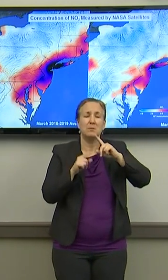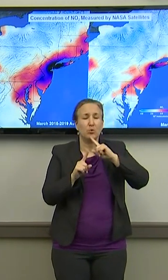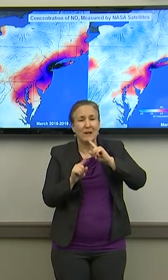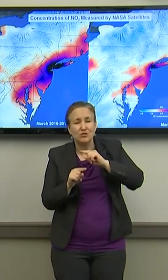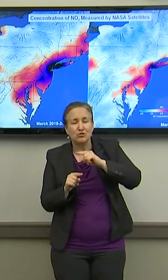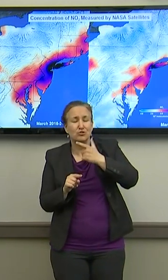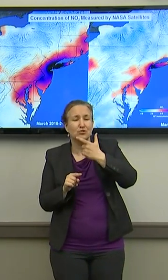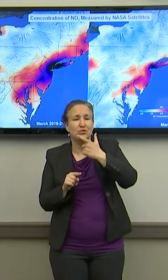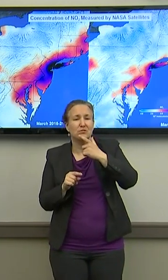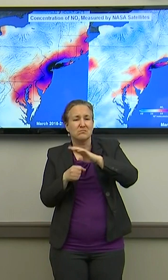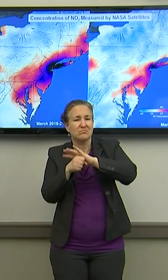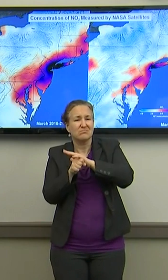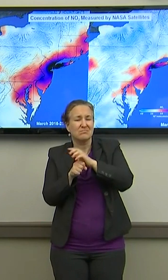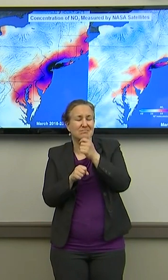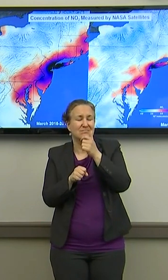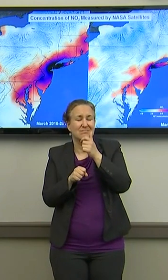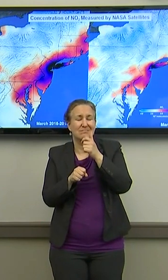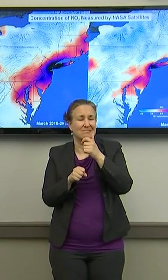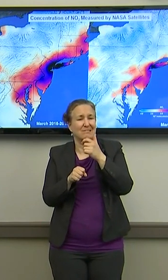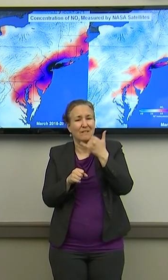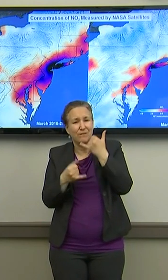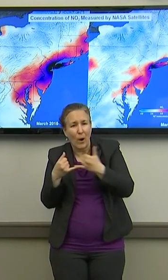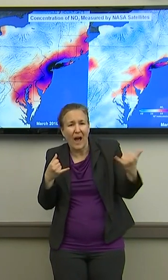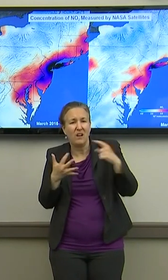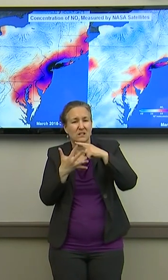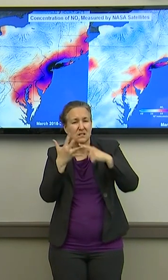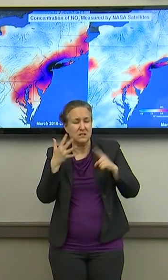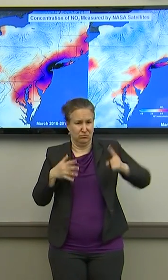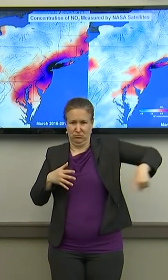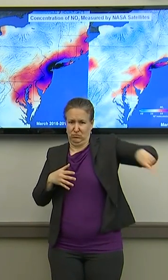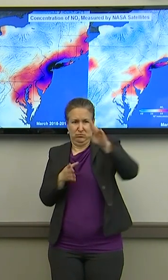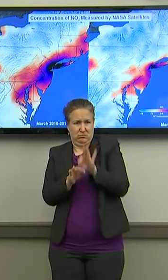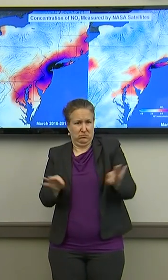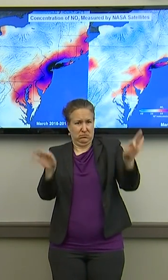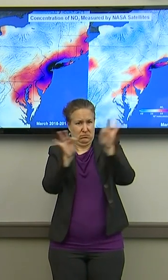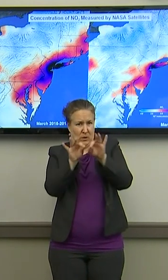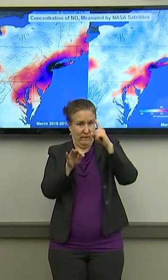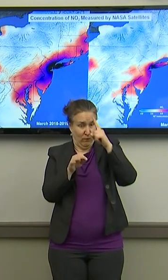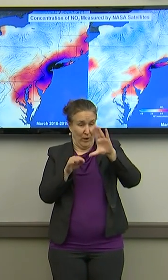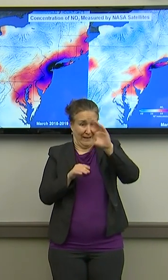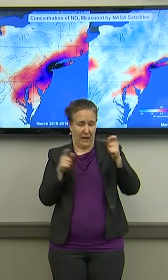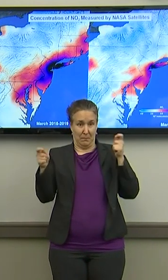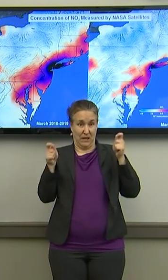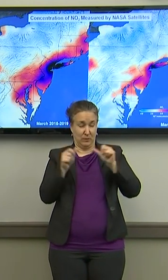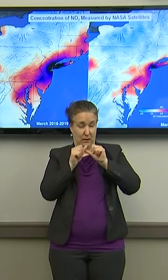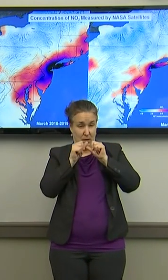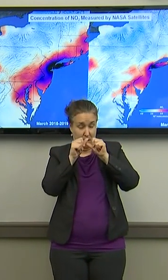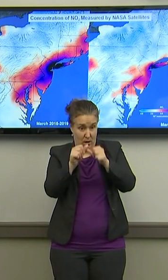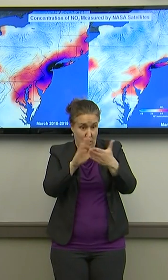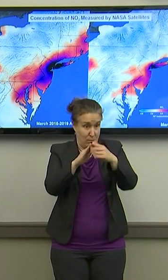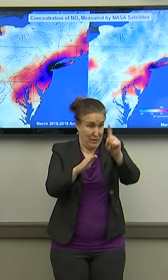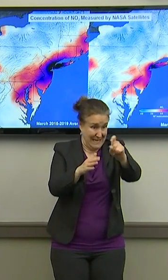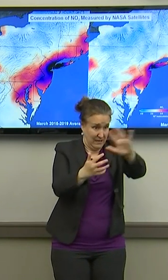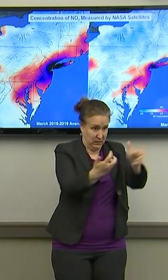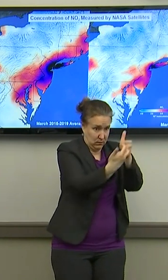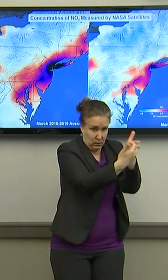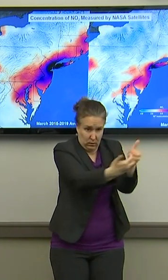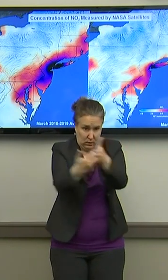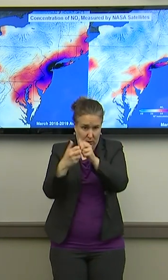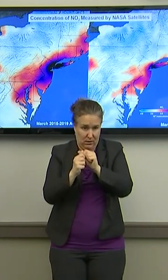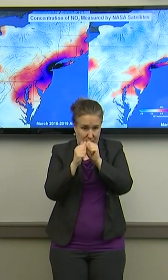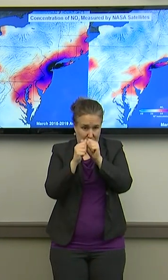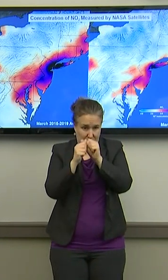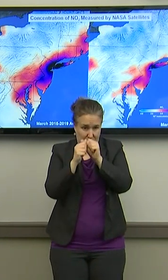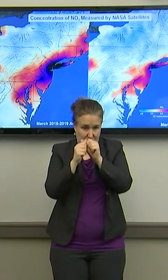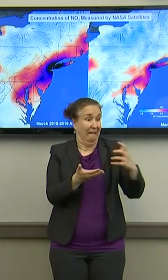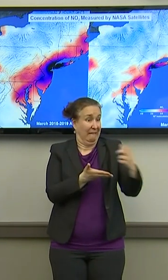answering the COVID-19 line. They're all vital to help us keep managing the county, meet community needs, and collect